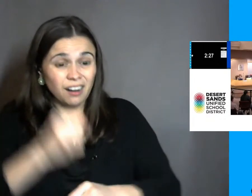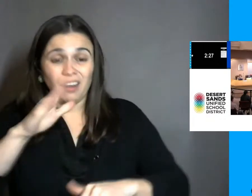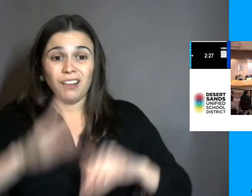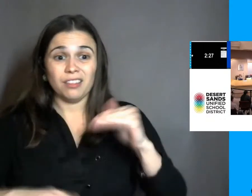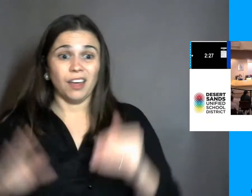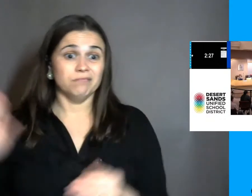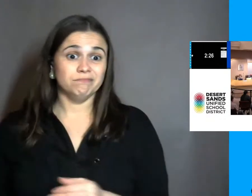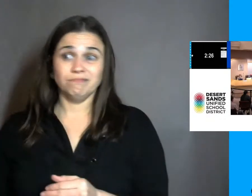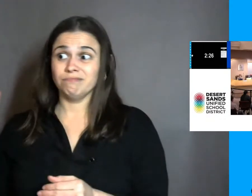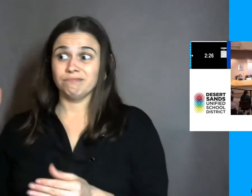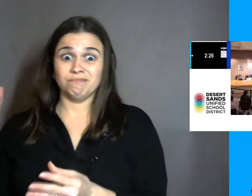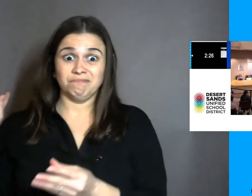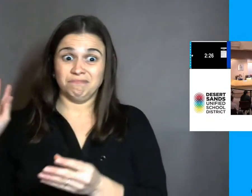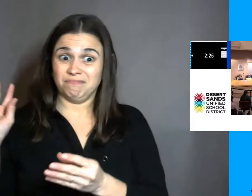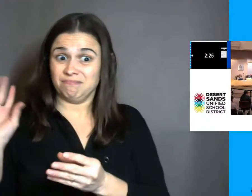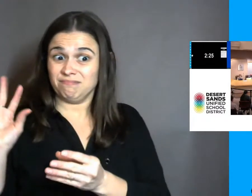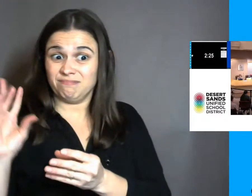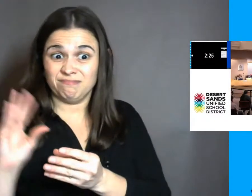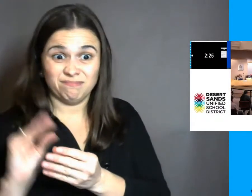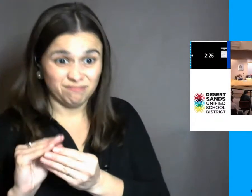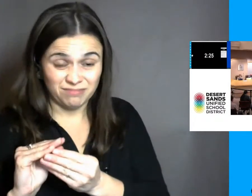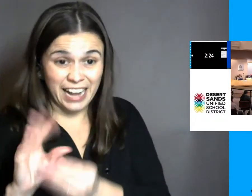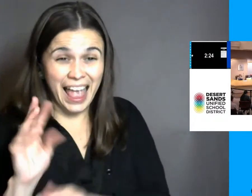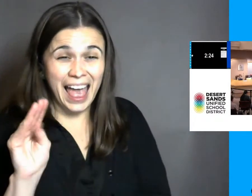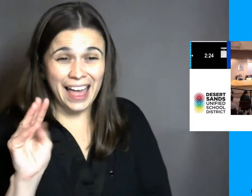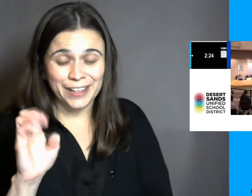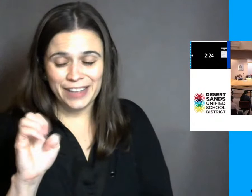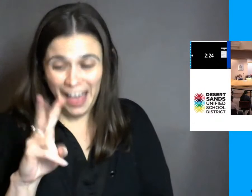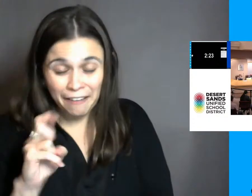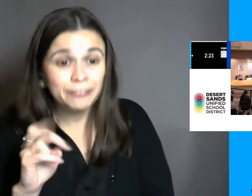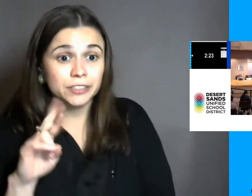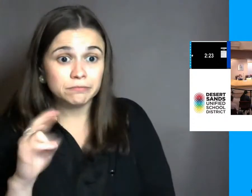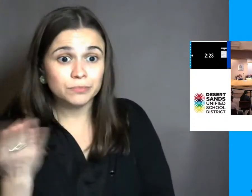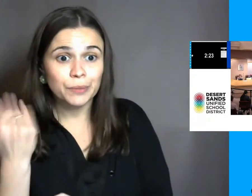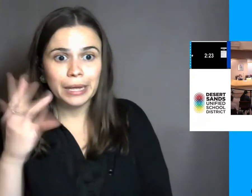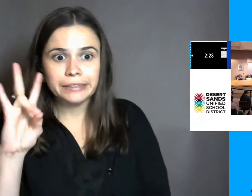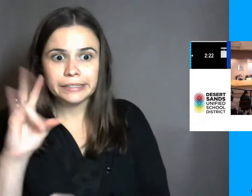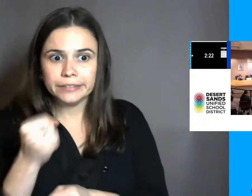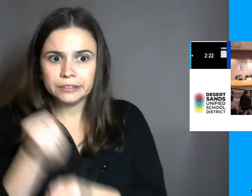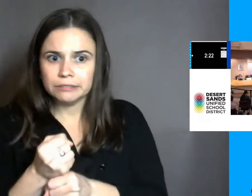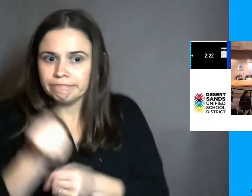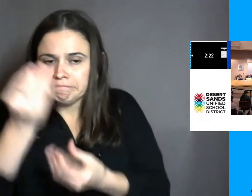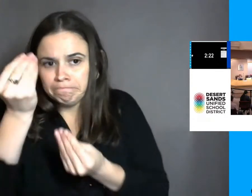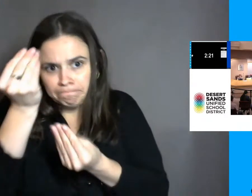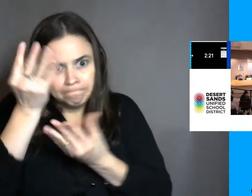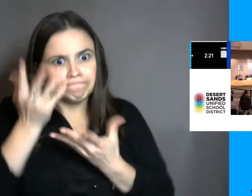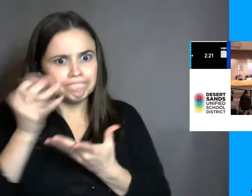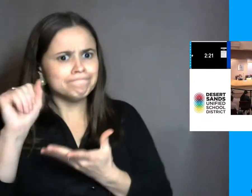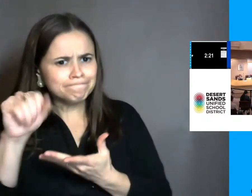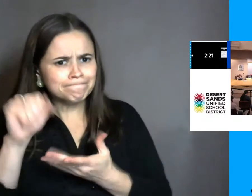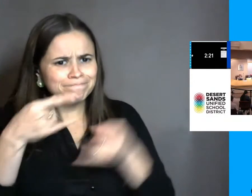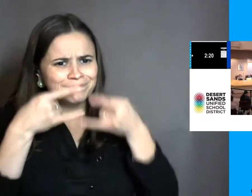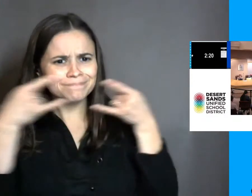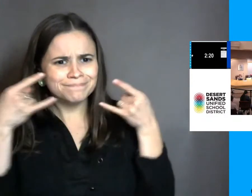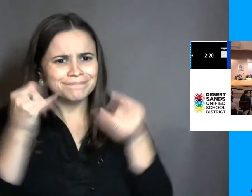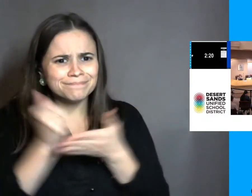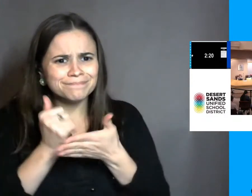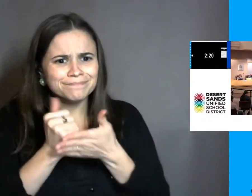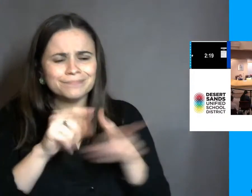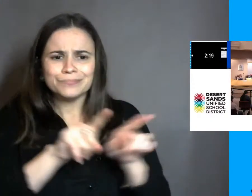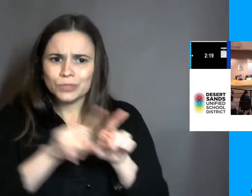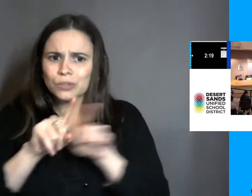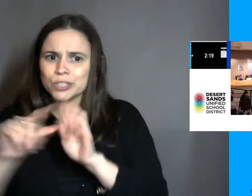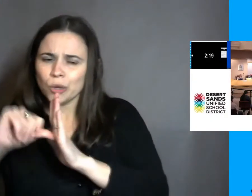than ever over the past 7 years. This tells me the masks are working, along with the emphasis on hand